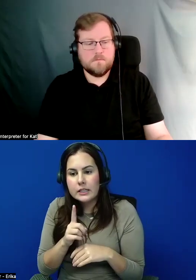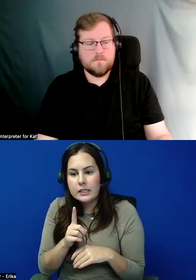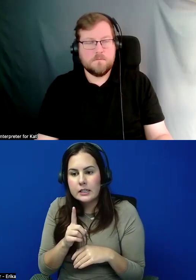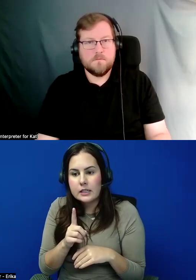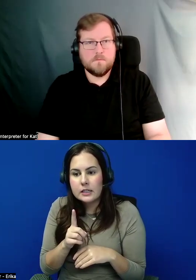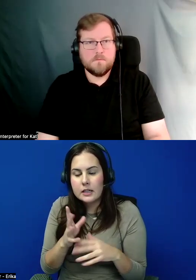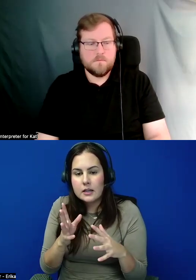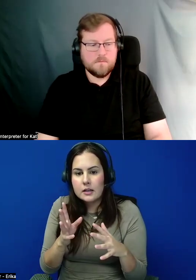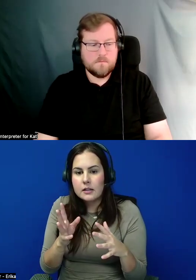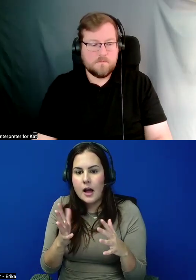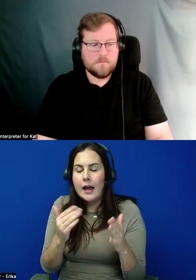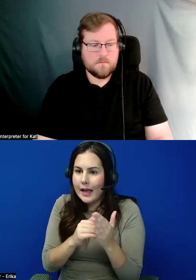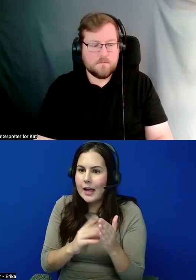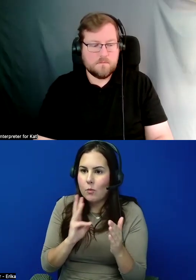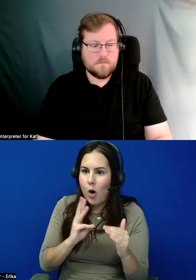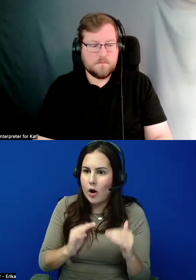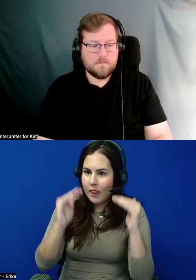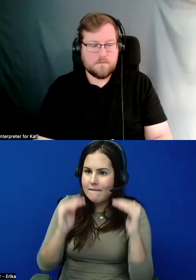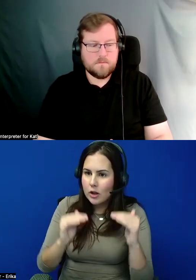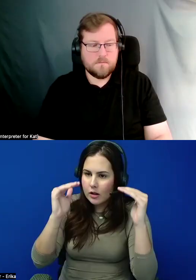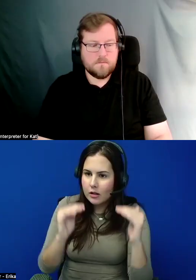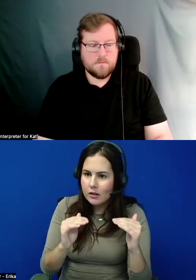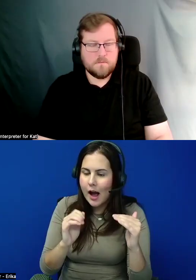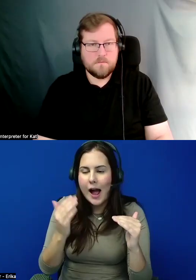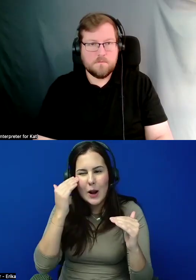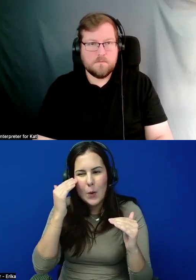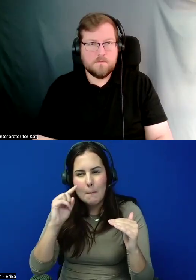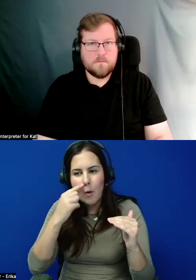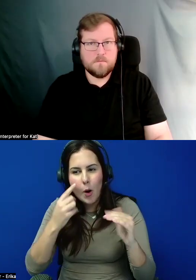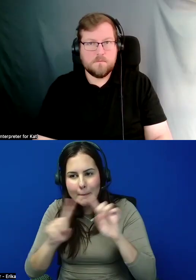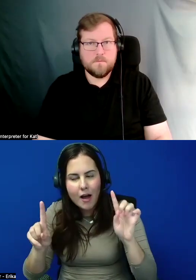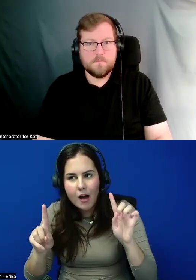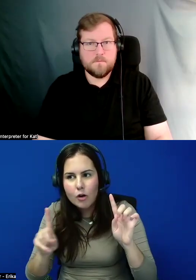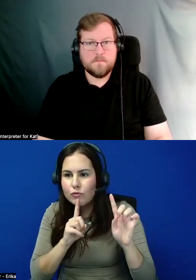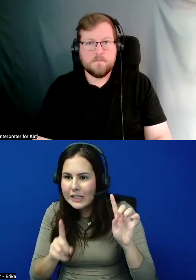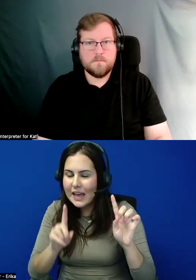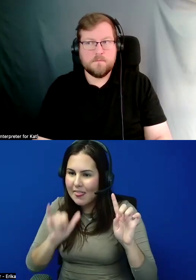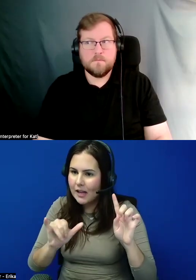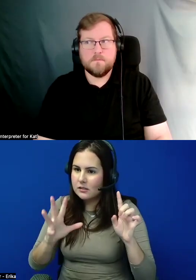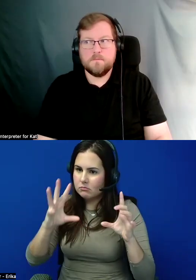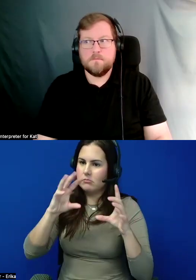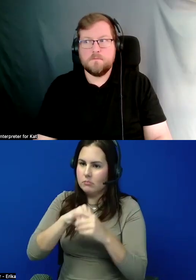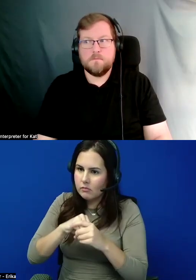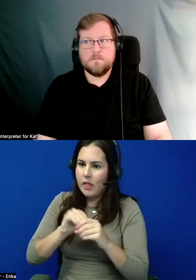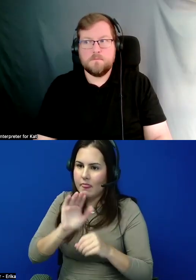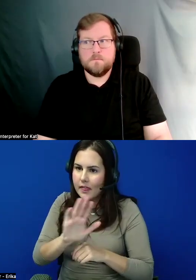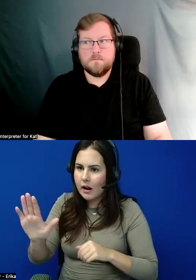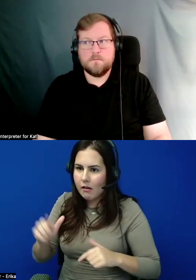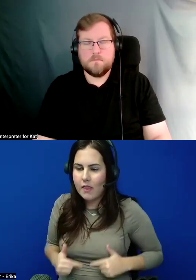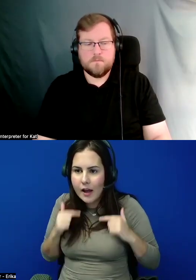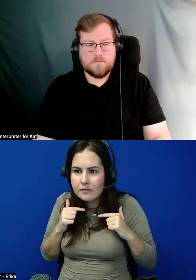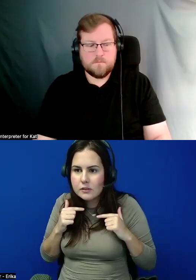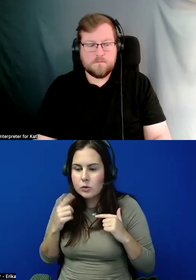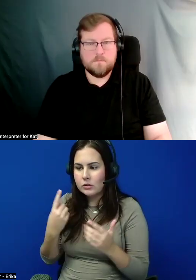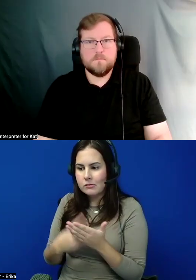boring thing, but it's such a part of their life. Like we talked to a few indigenous communities about appearing in the movie